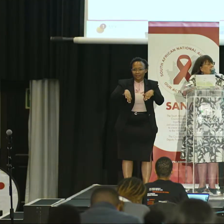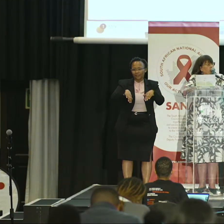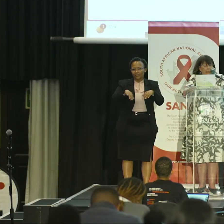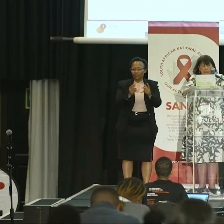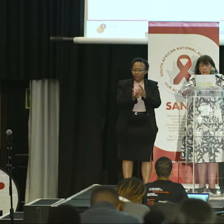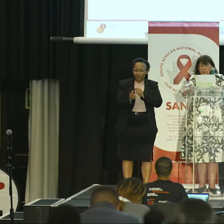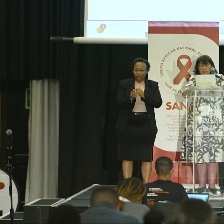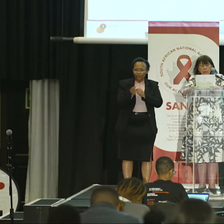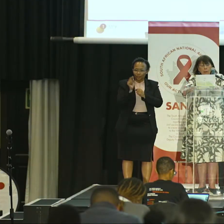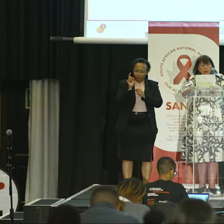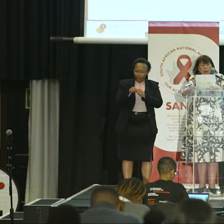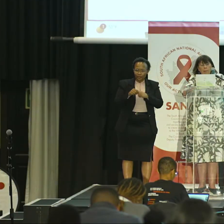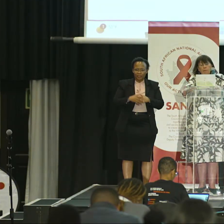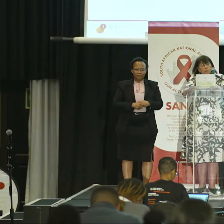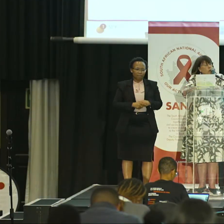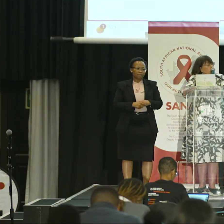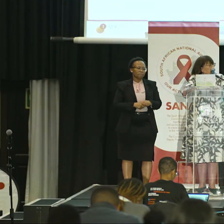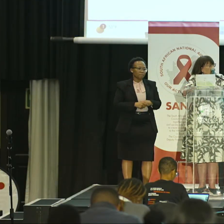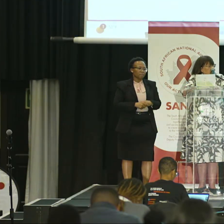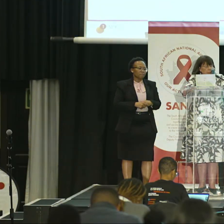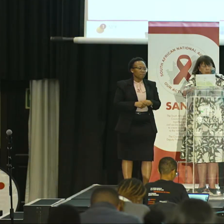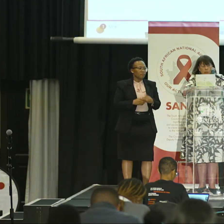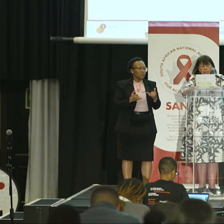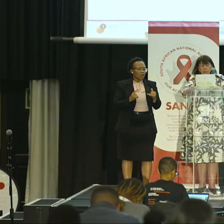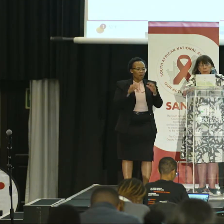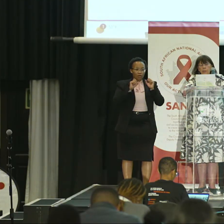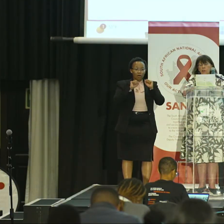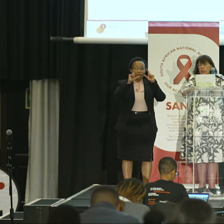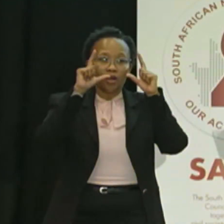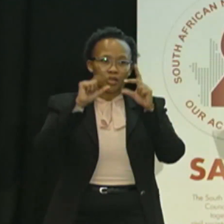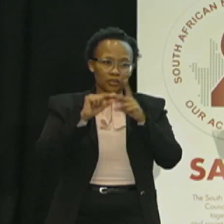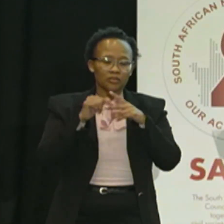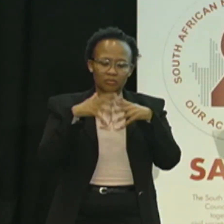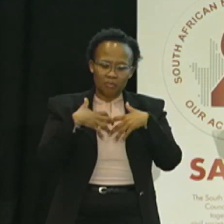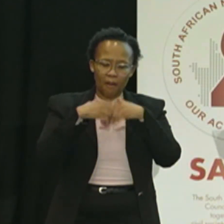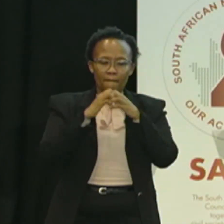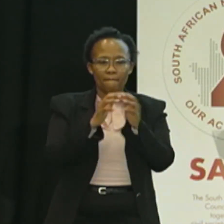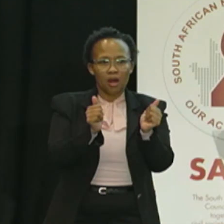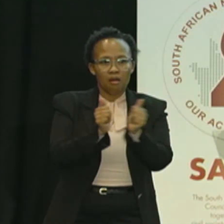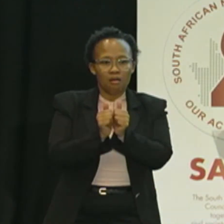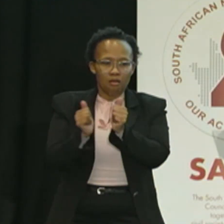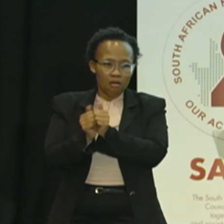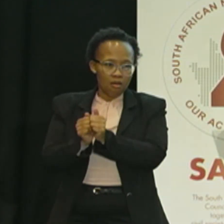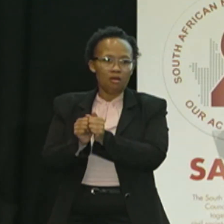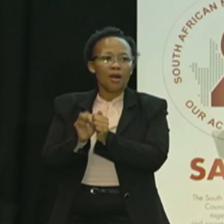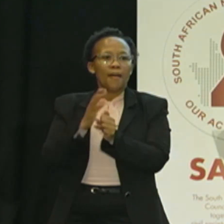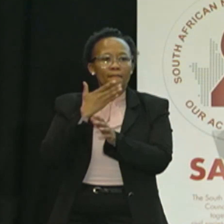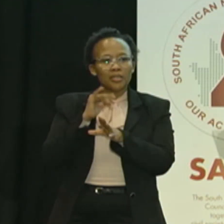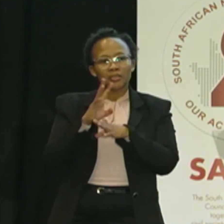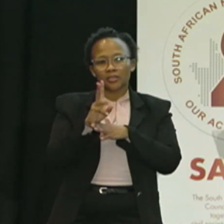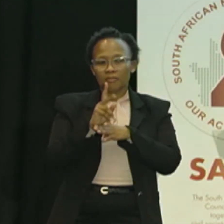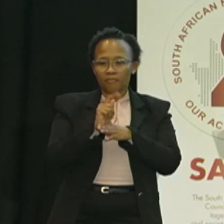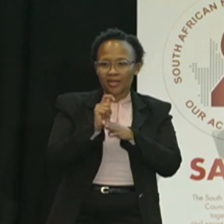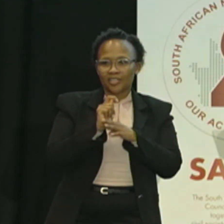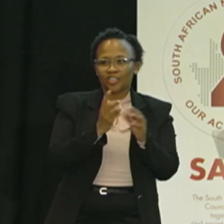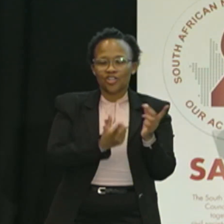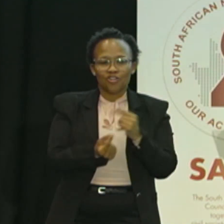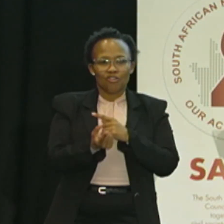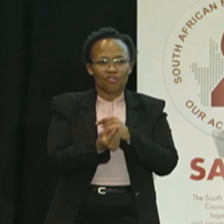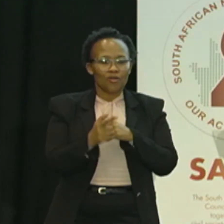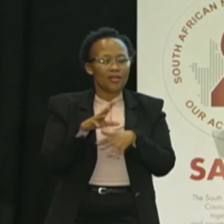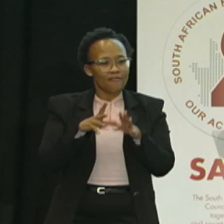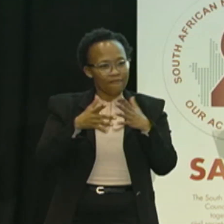raise awareness, forge partnerships, share best practices, and develop